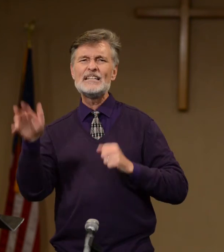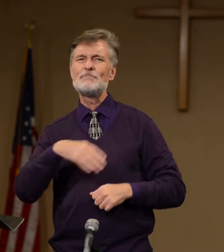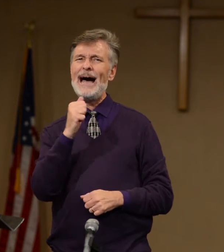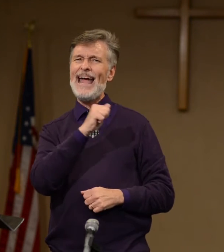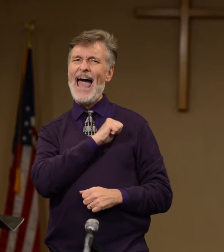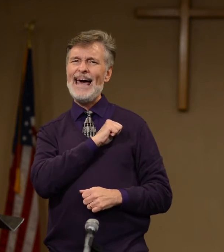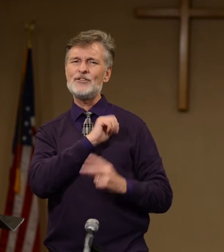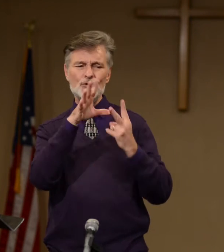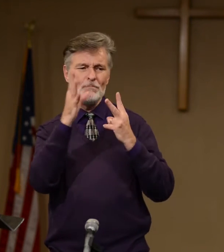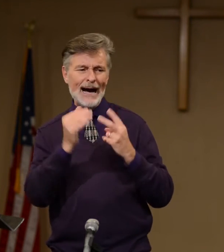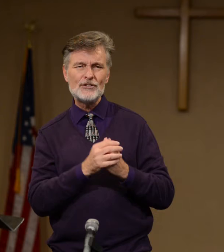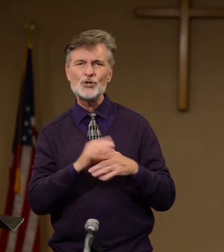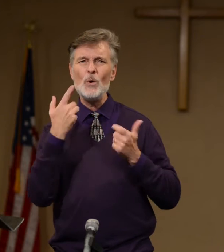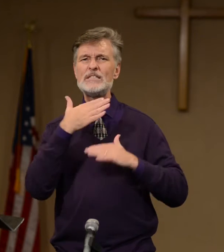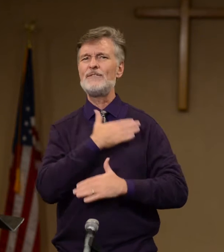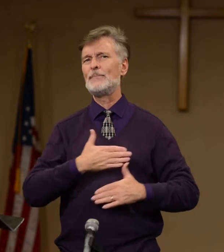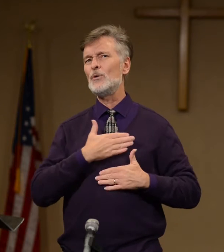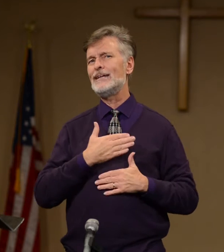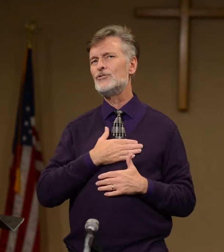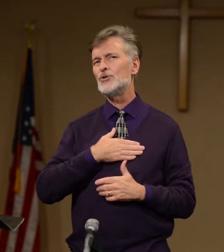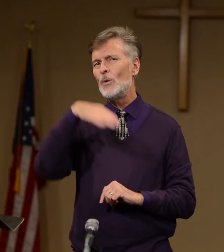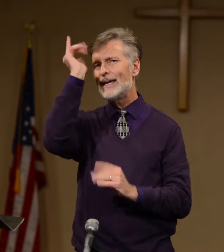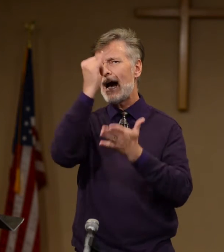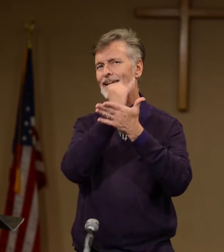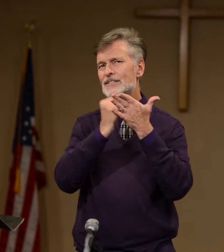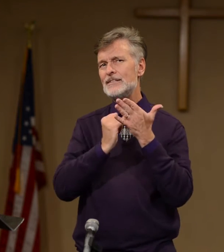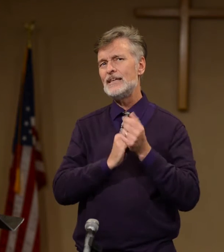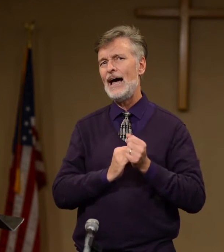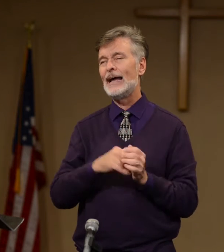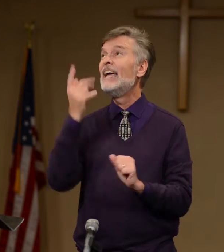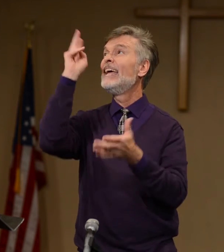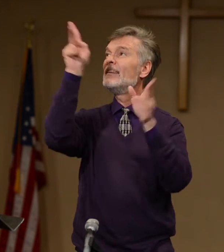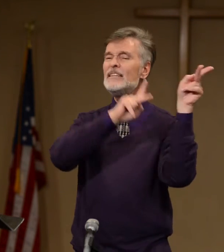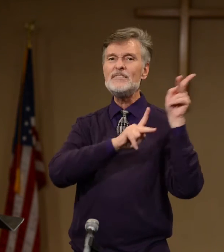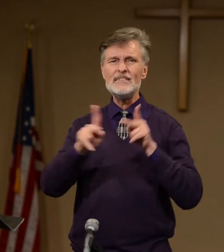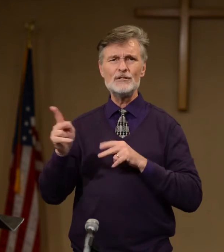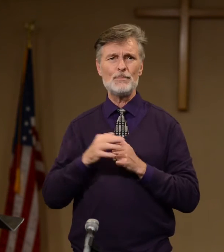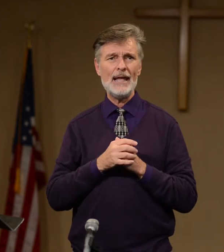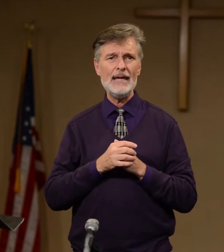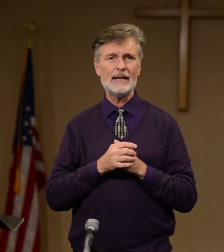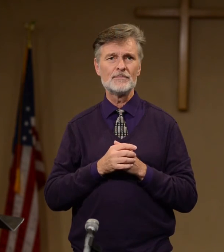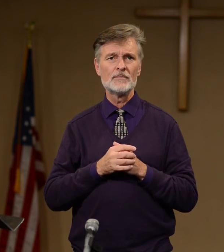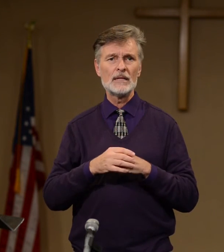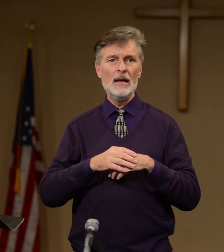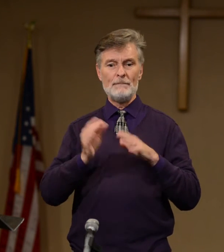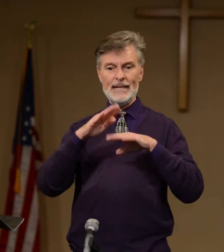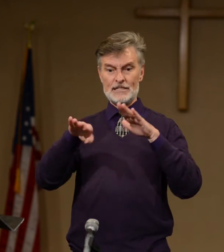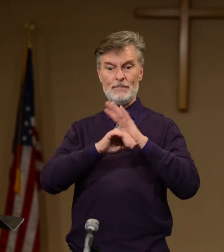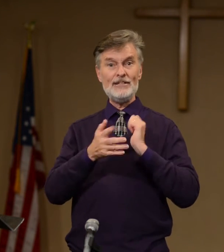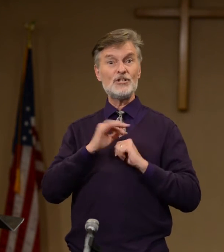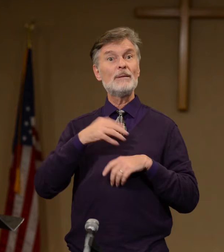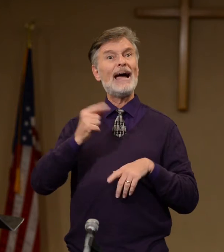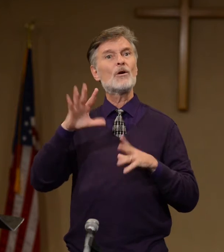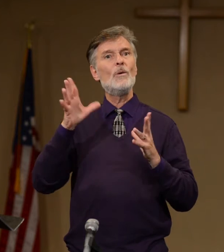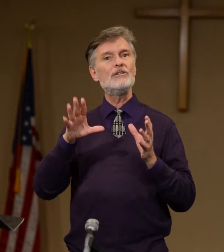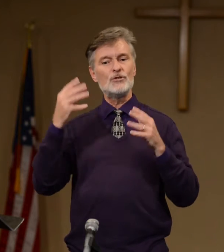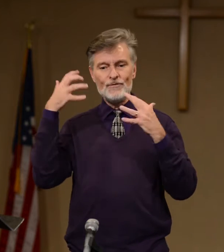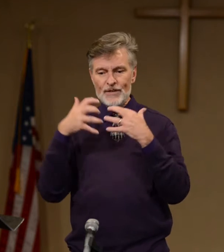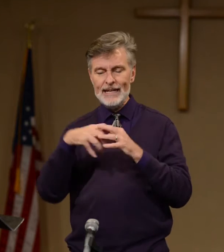it's my attitude, my choice, if I'm going to enjoy God's design. This is his plan. But it's based on, am I going to fit